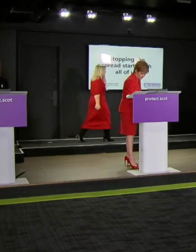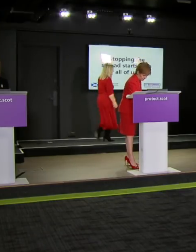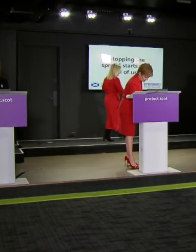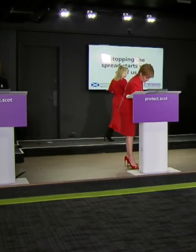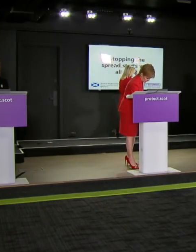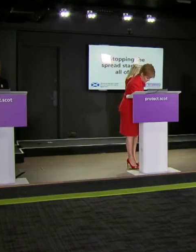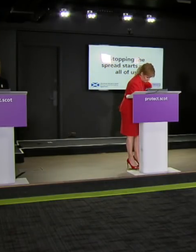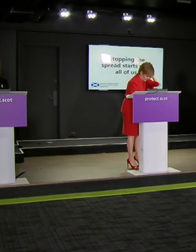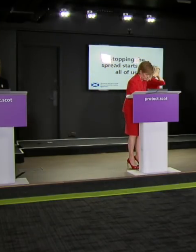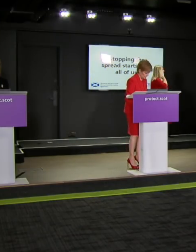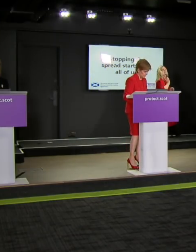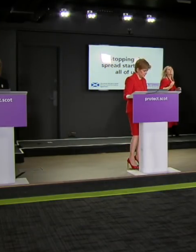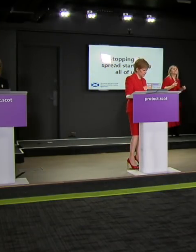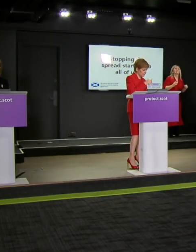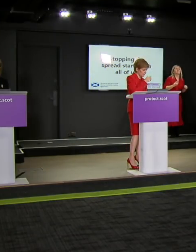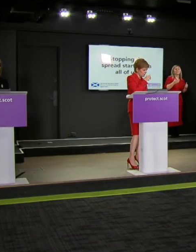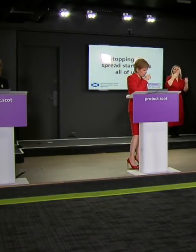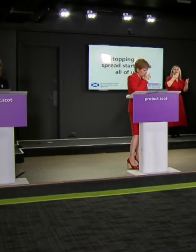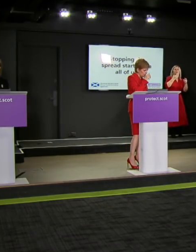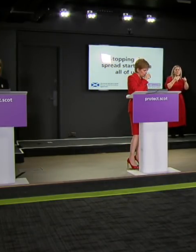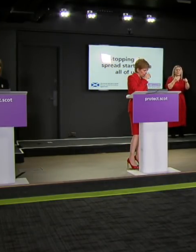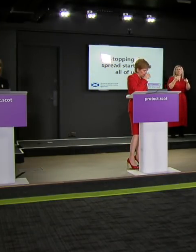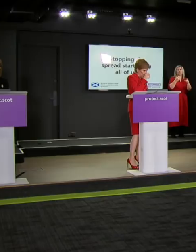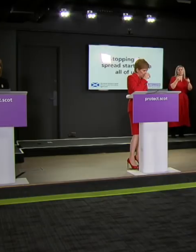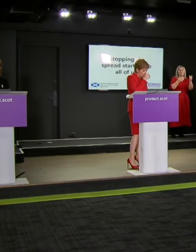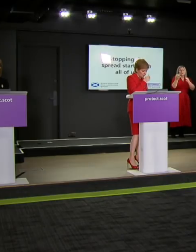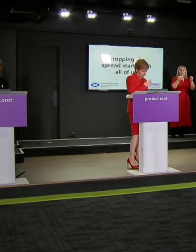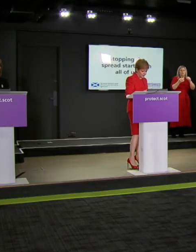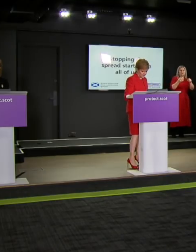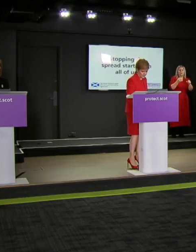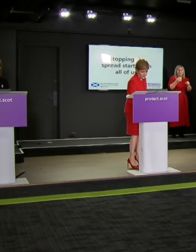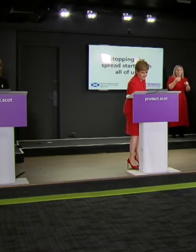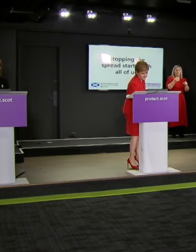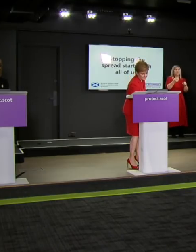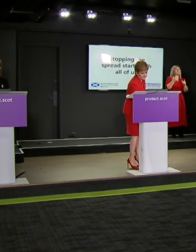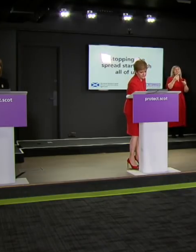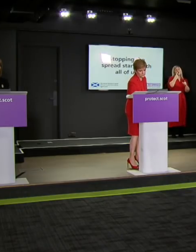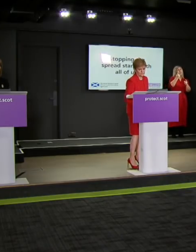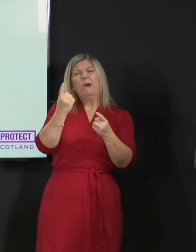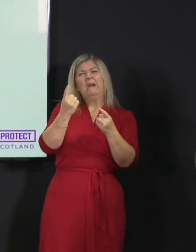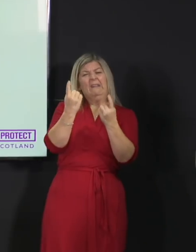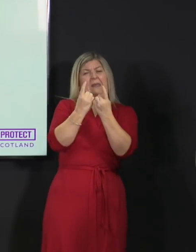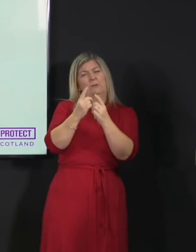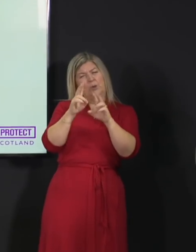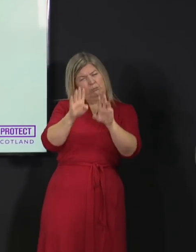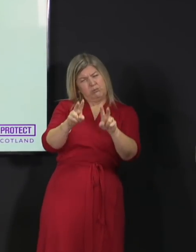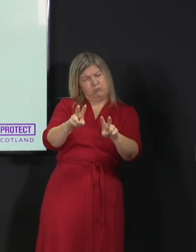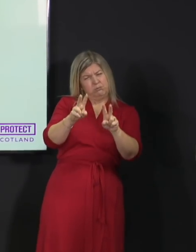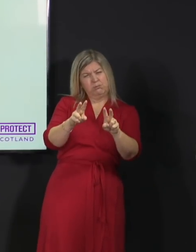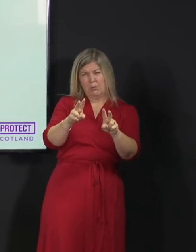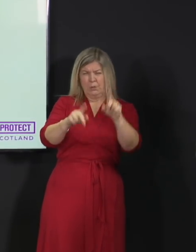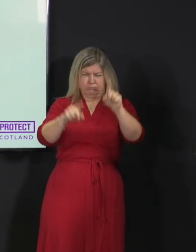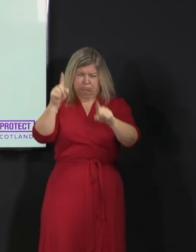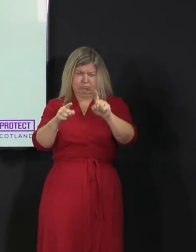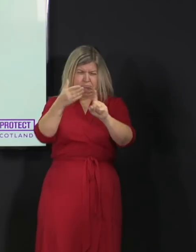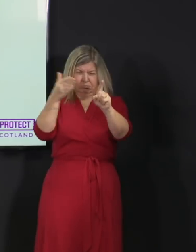for your question, Alison. I mean, there's no one indicator that we keep an eye on just by itself. There's a whole range of indicators that we continue to